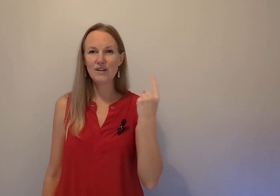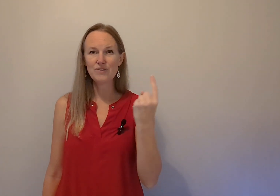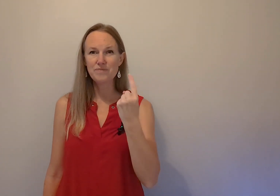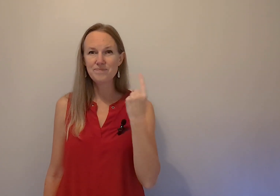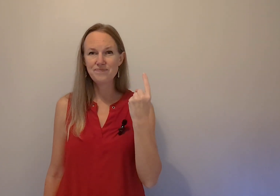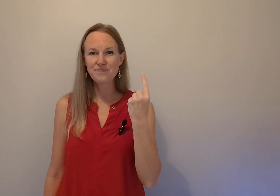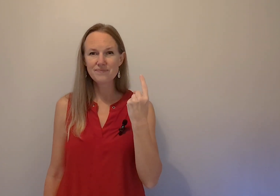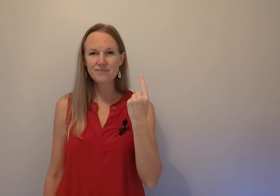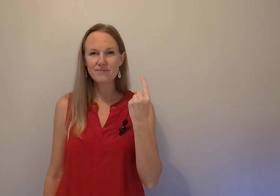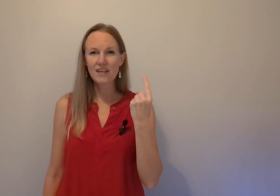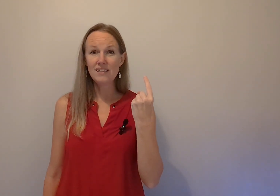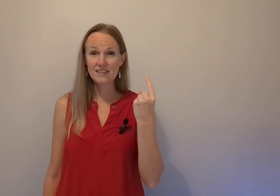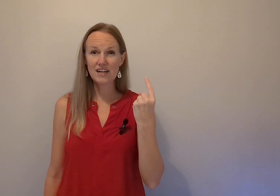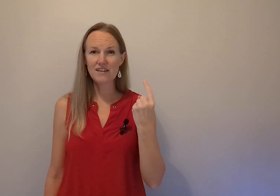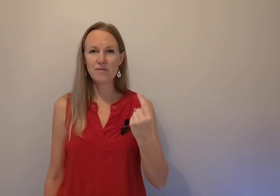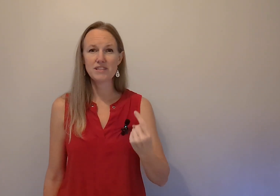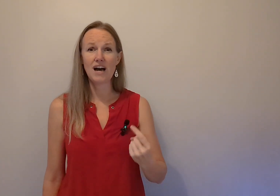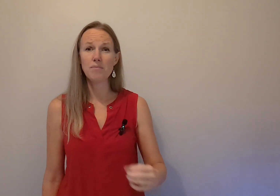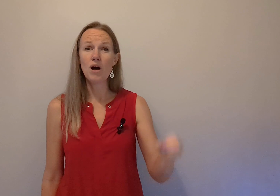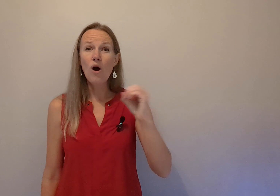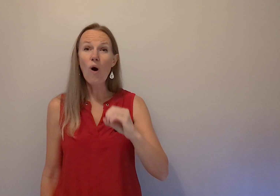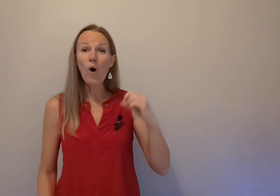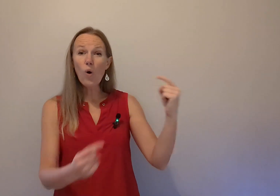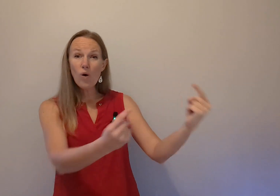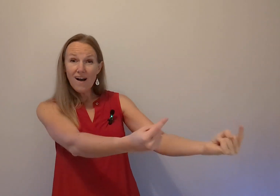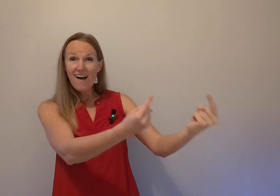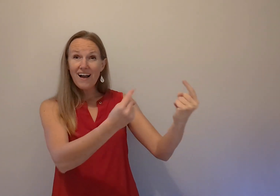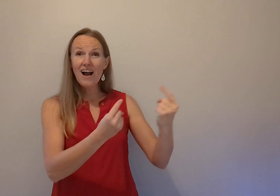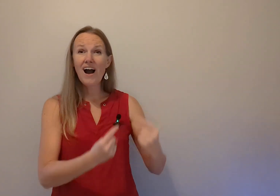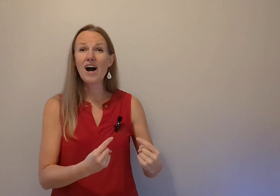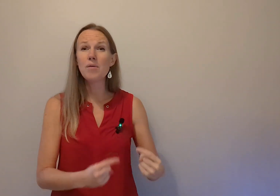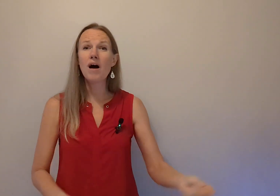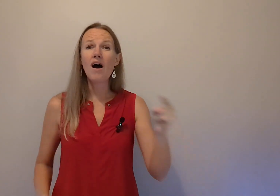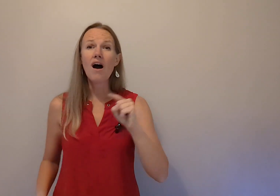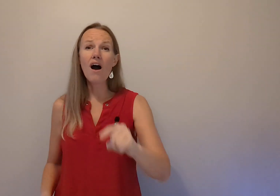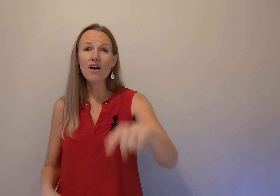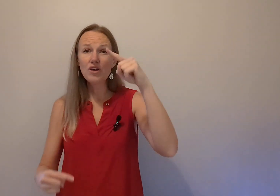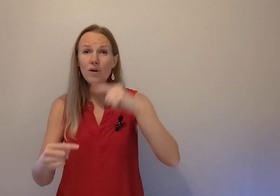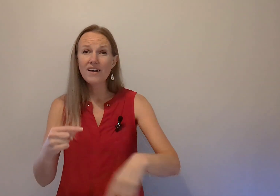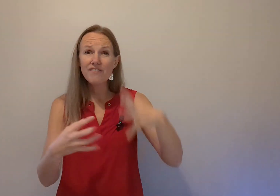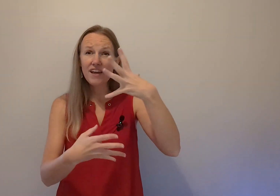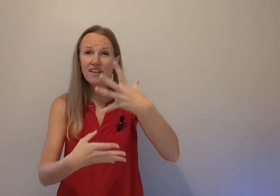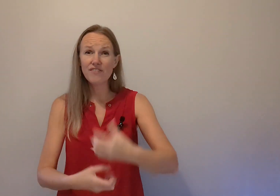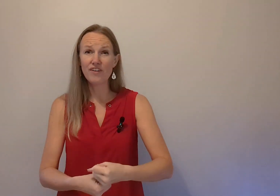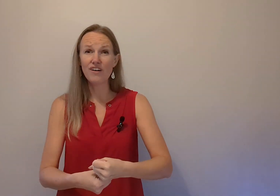Alone. Try that from the top. Oh, come, all you